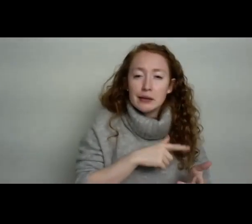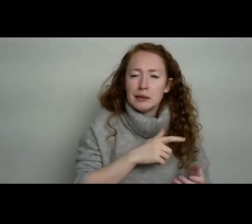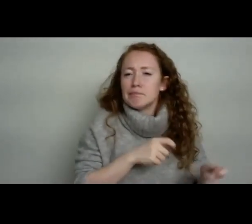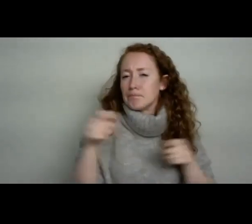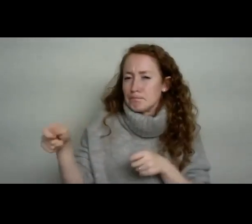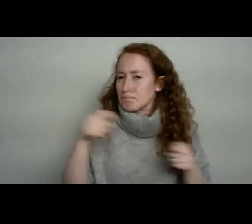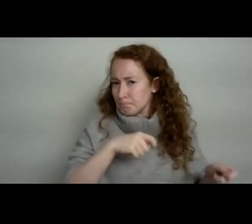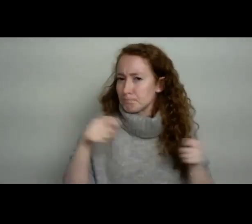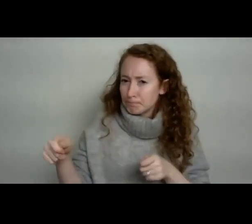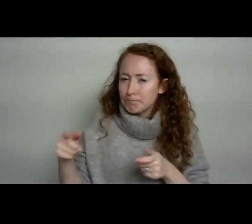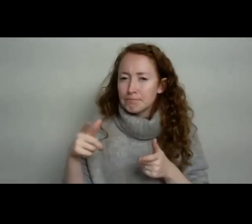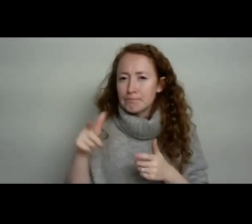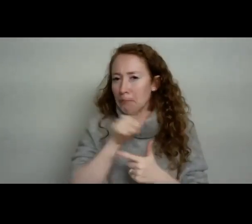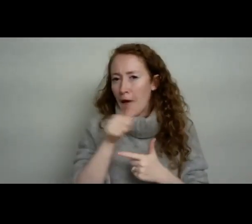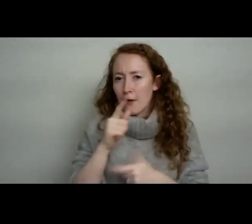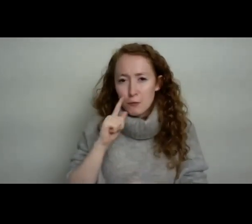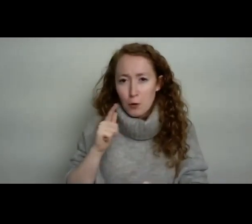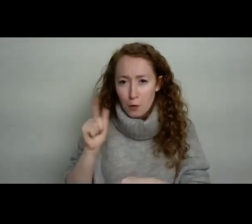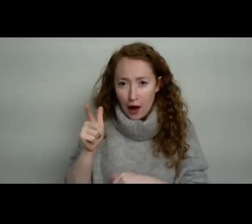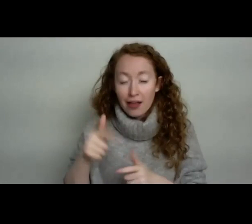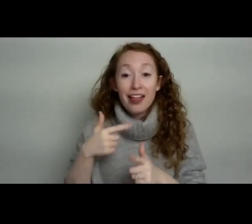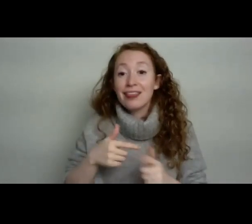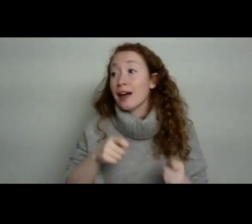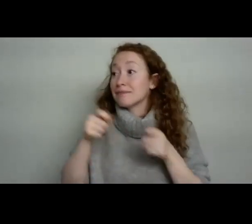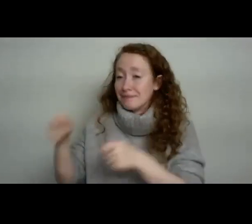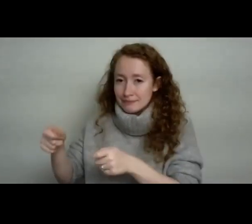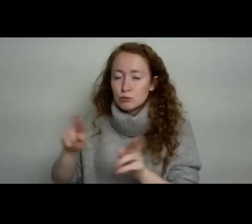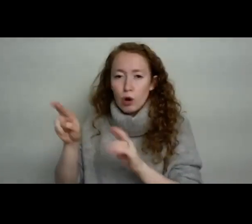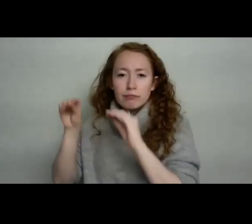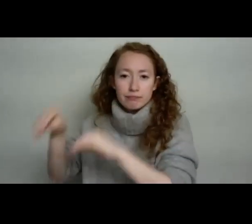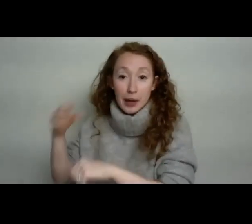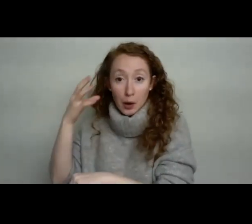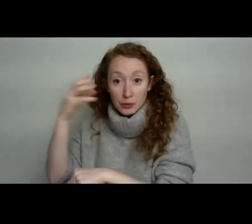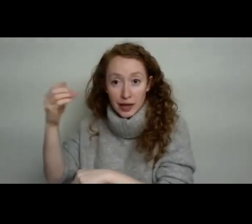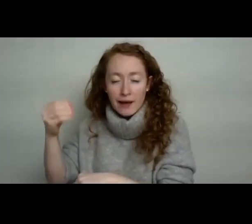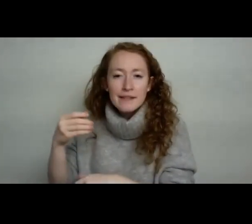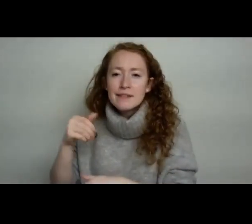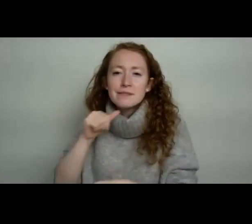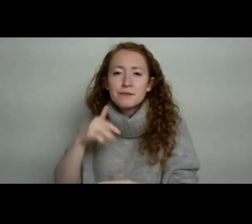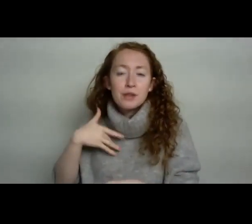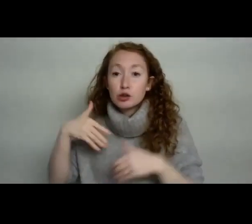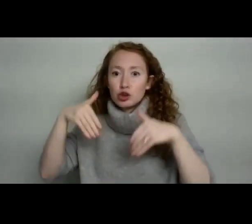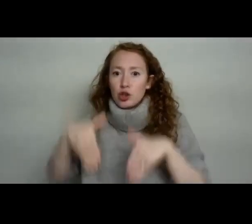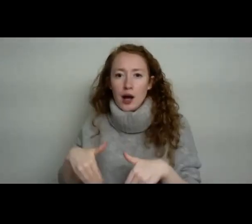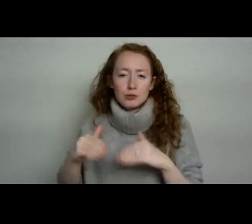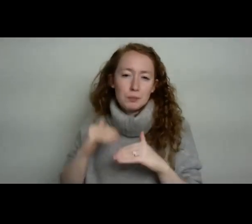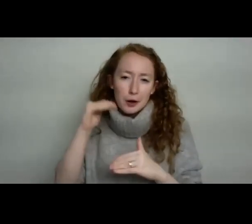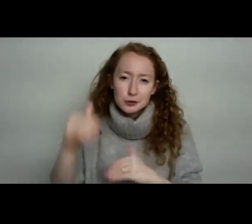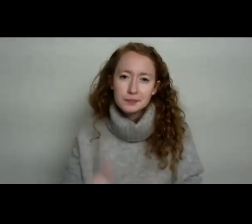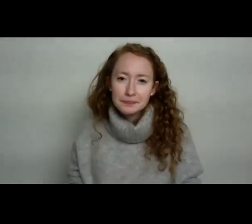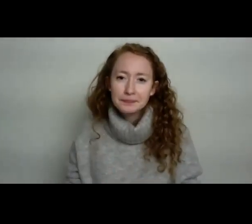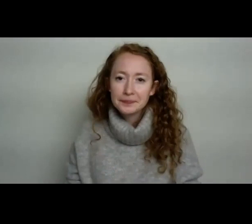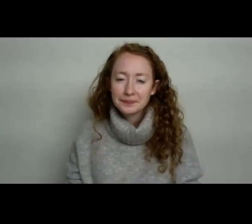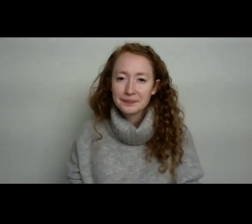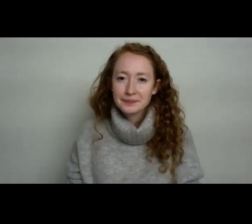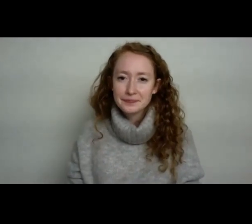pretty significant shock, they're not being shocked by all of these variables all at once. So here